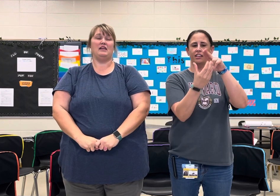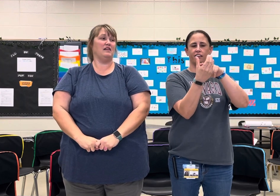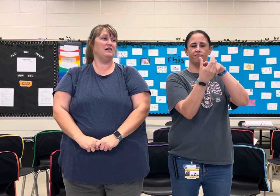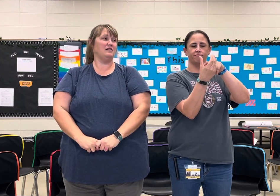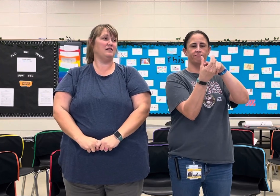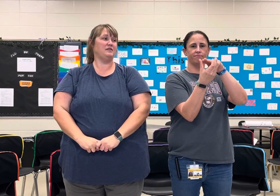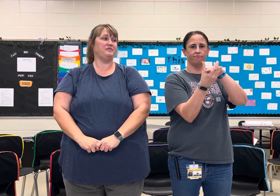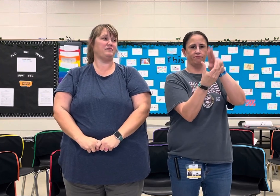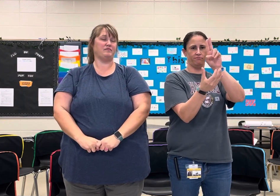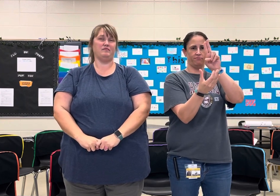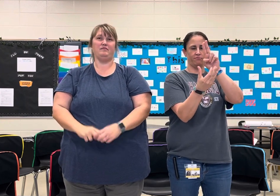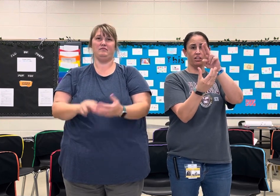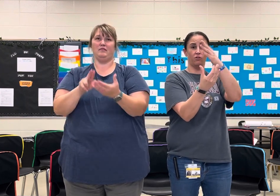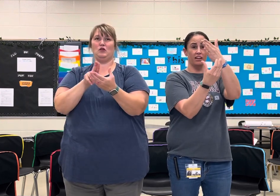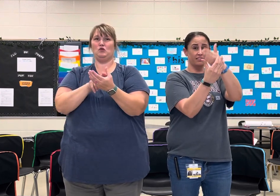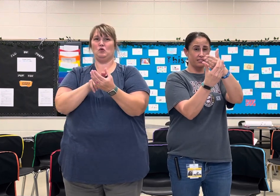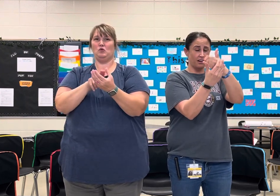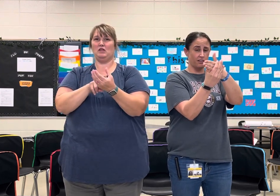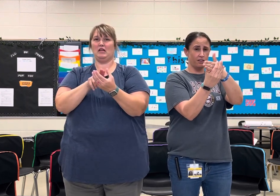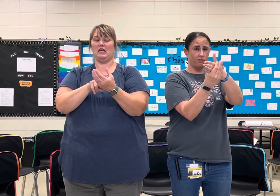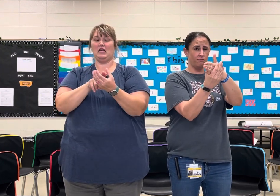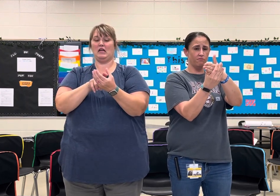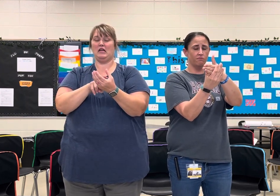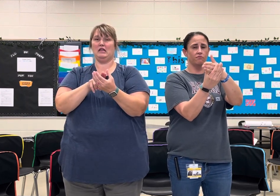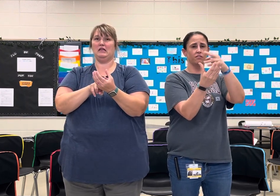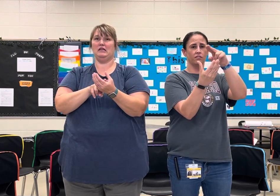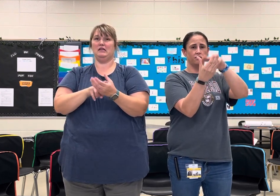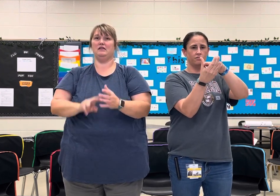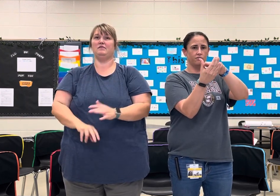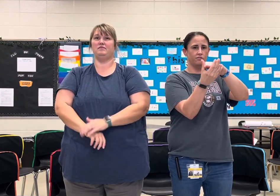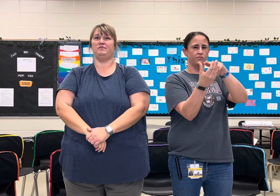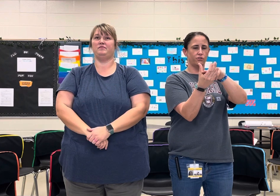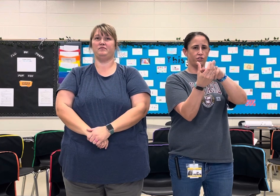Sushi. So, taco, sushi.